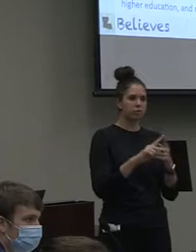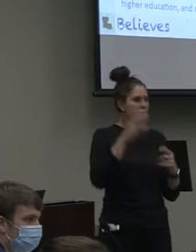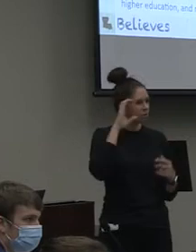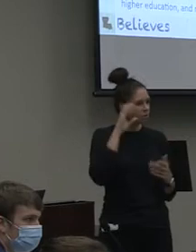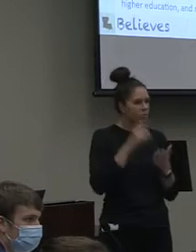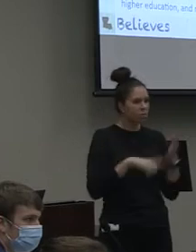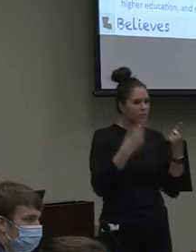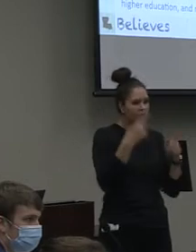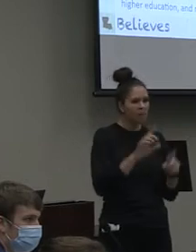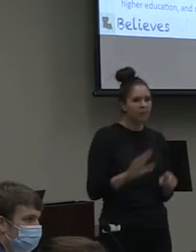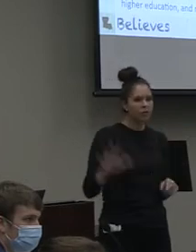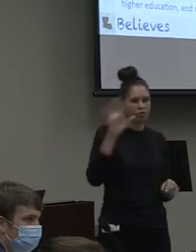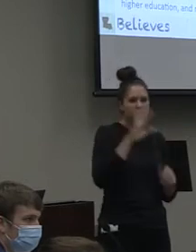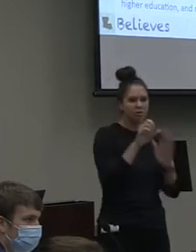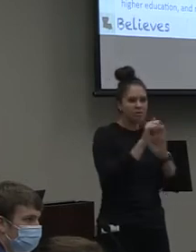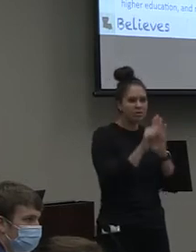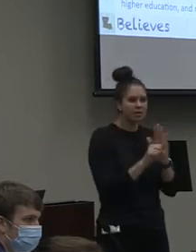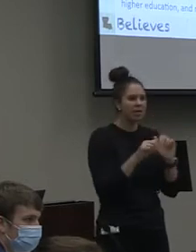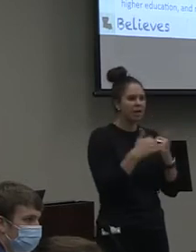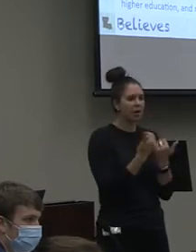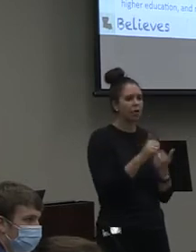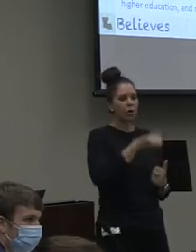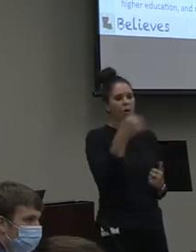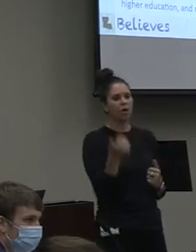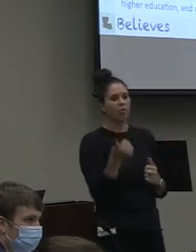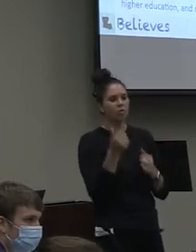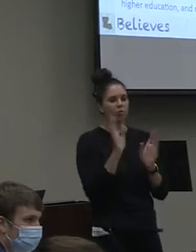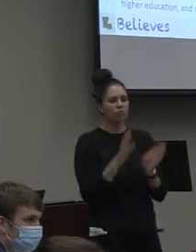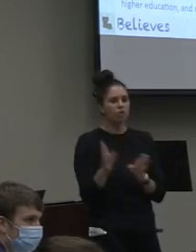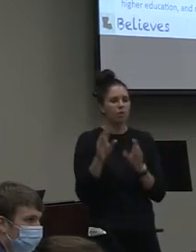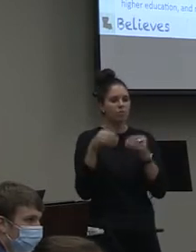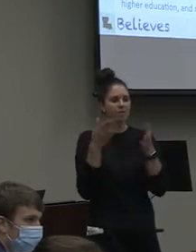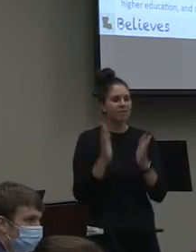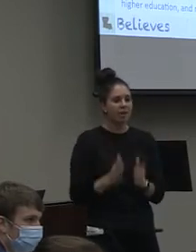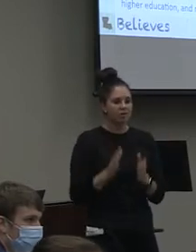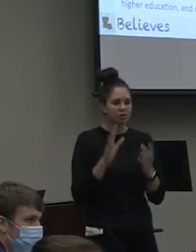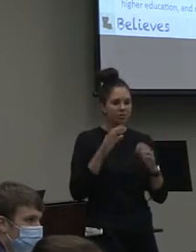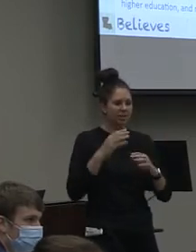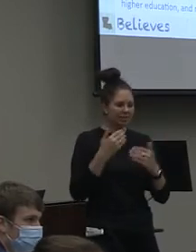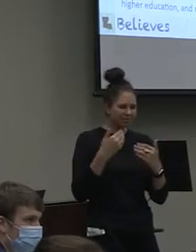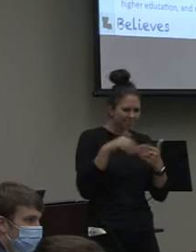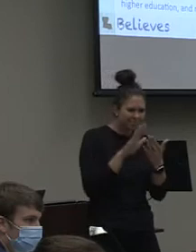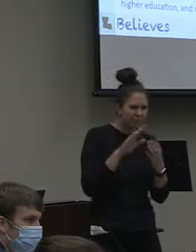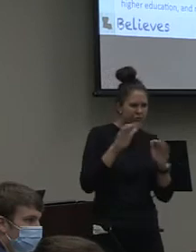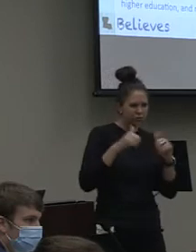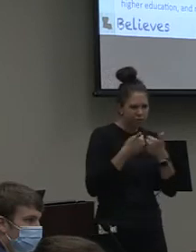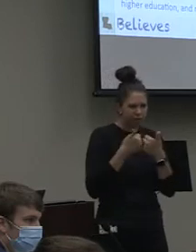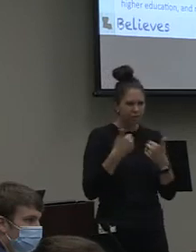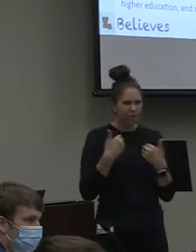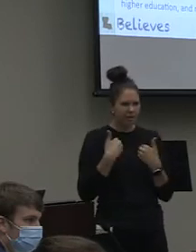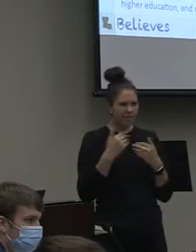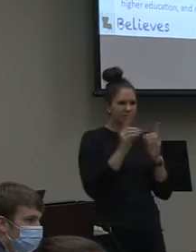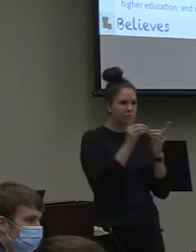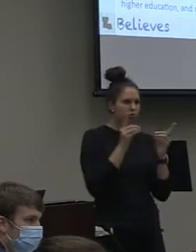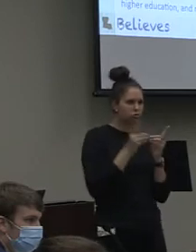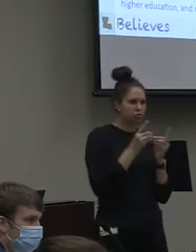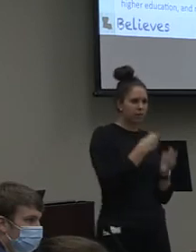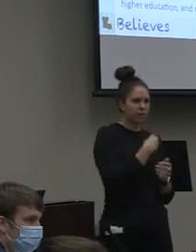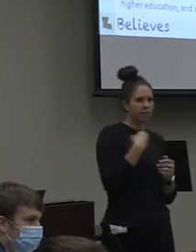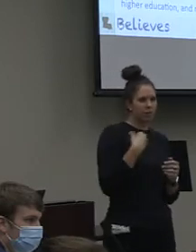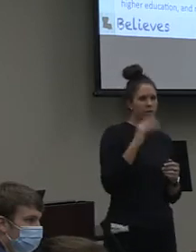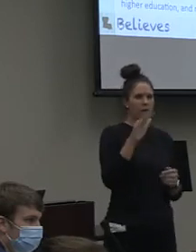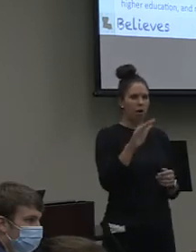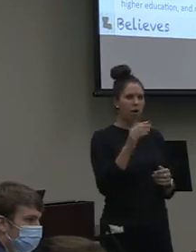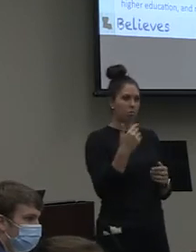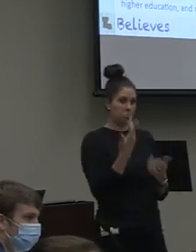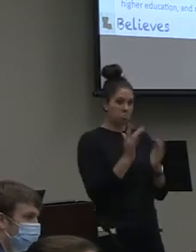hear what's happening across the state and how other prep providers were meeting challenges, and having the opportunity to have district members to say, oh, here's this